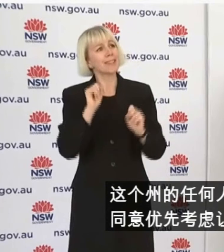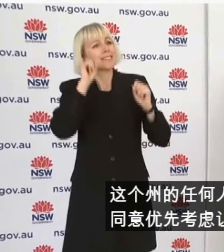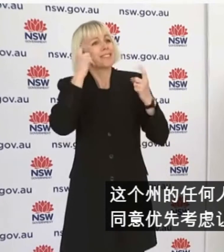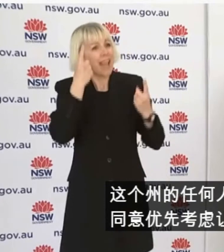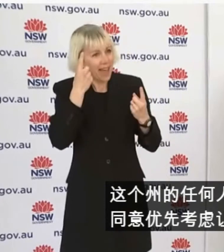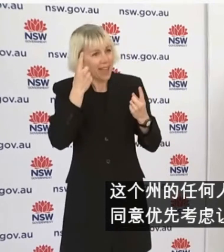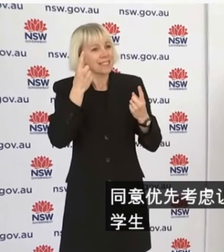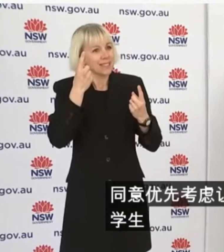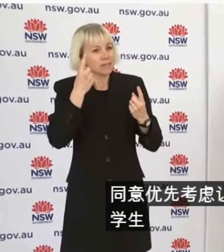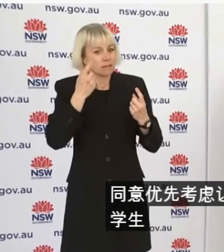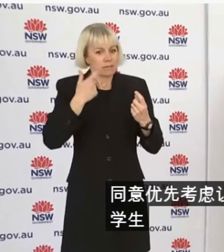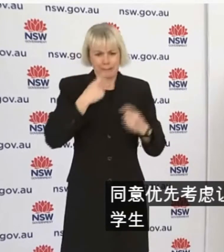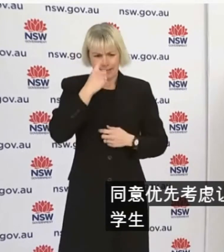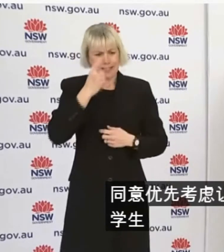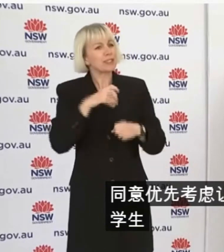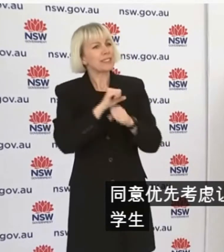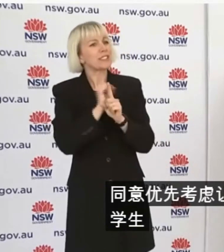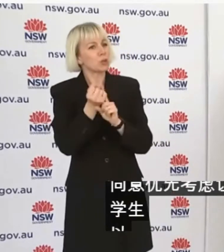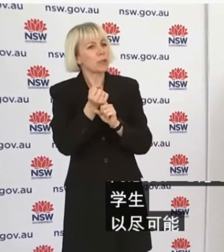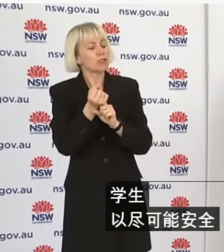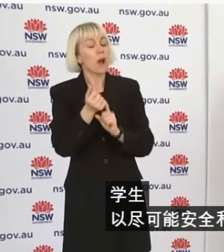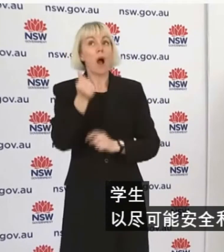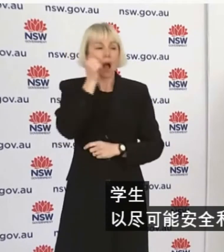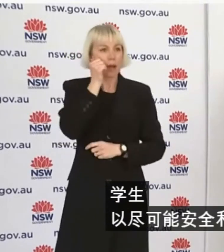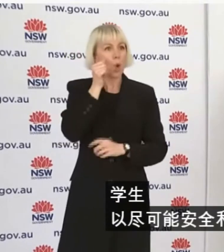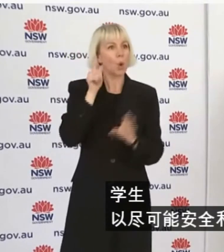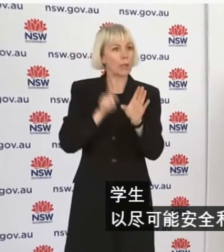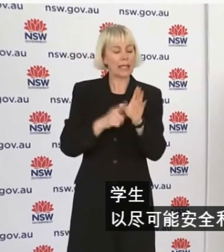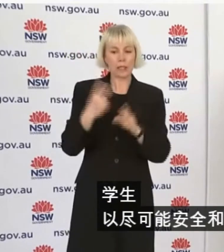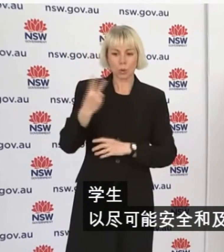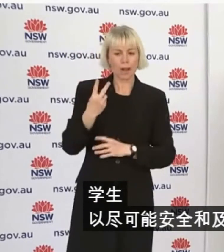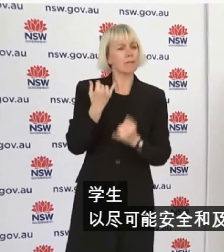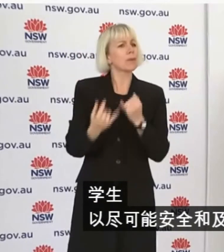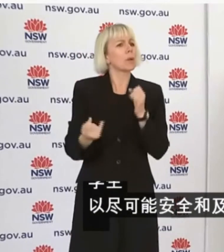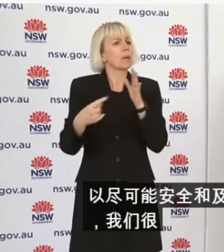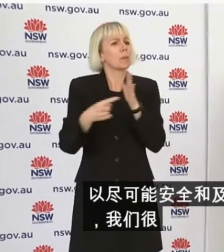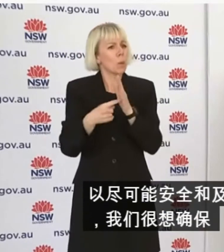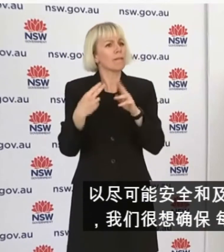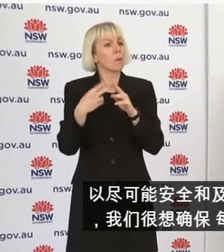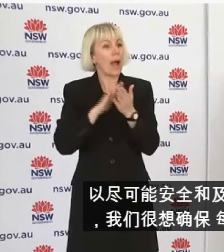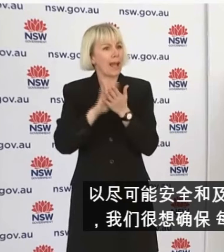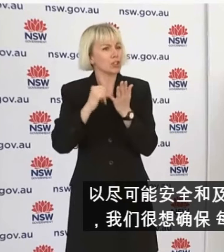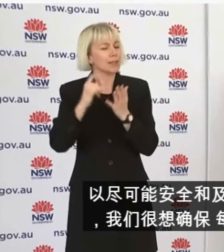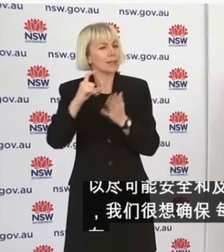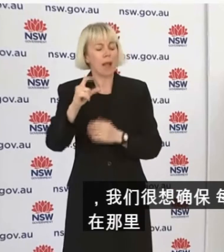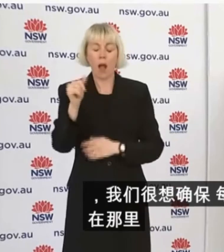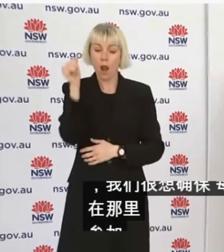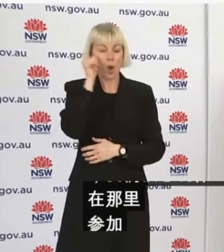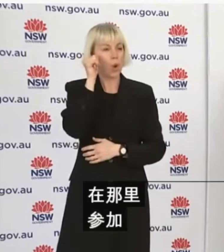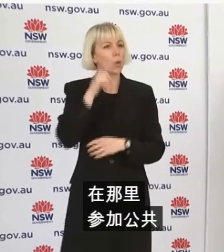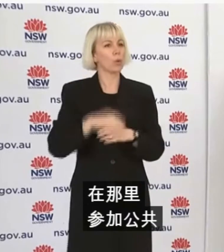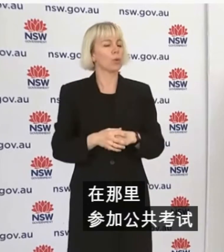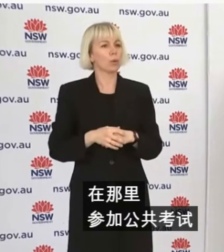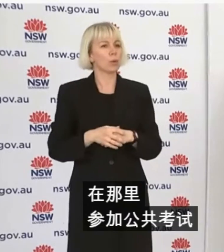having Year 12 complete their HSC in a safe and as timely way as possible, and we're keen to make sure everybody sits their